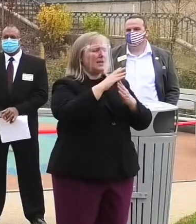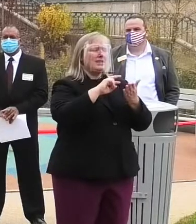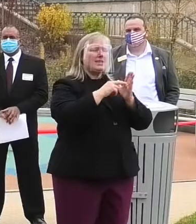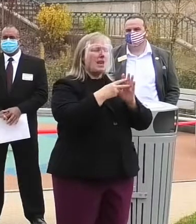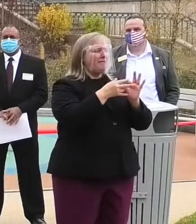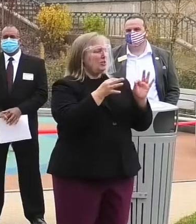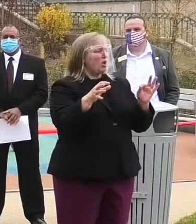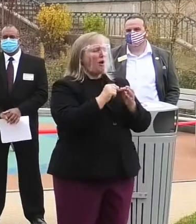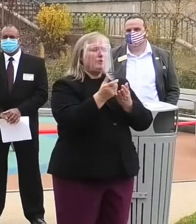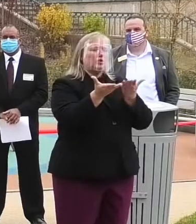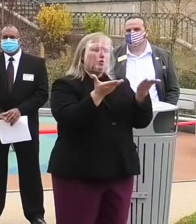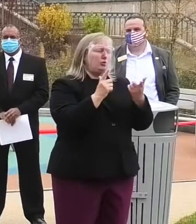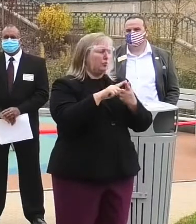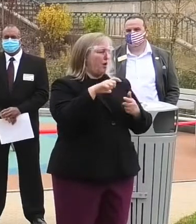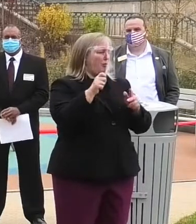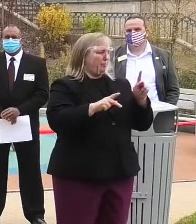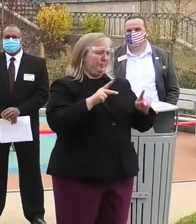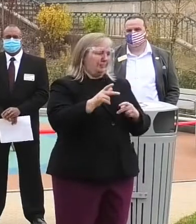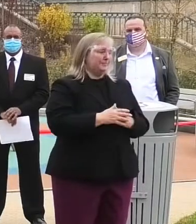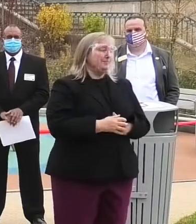of service to others.